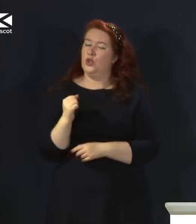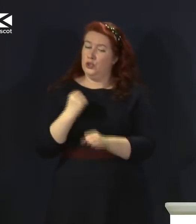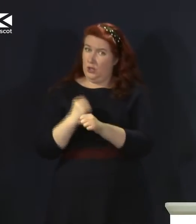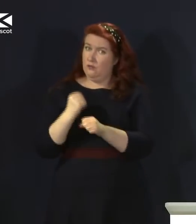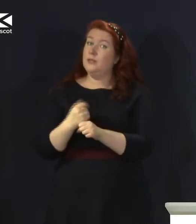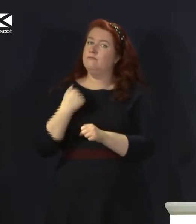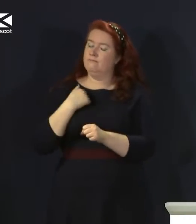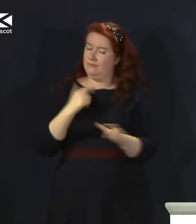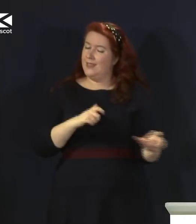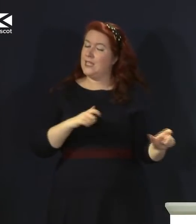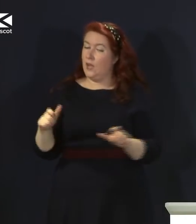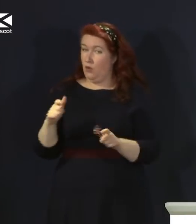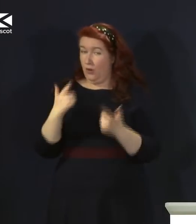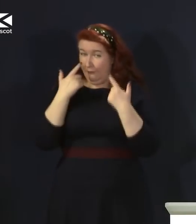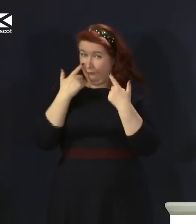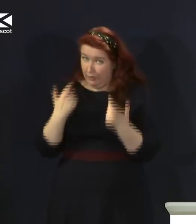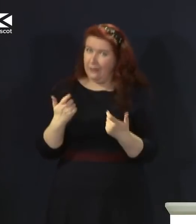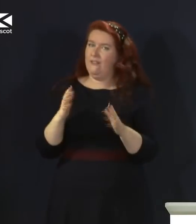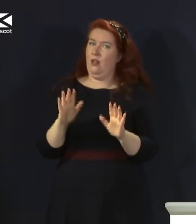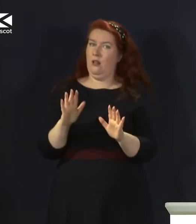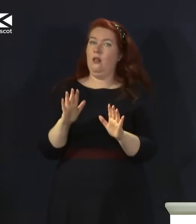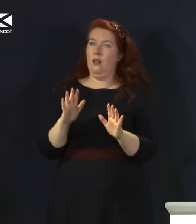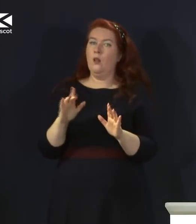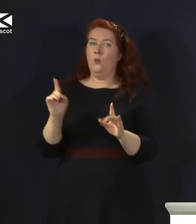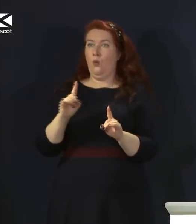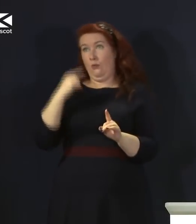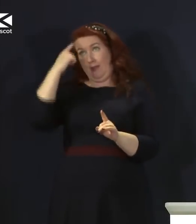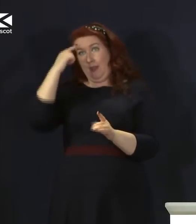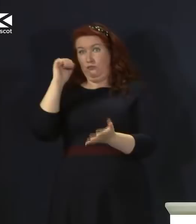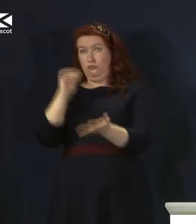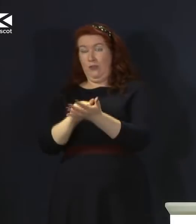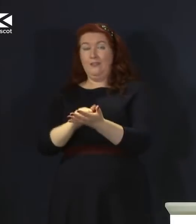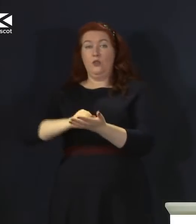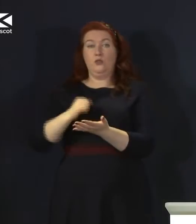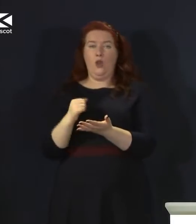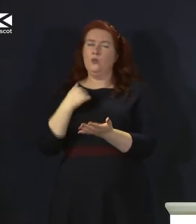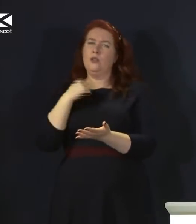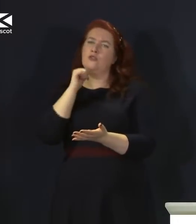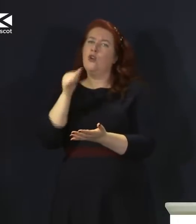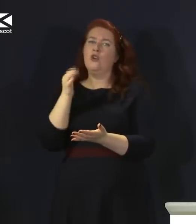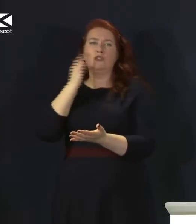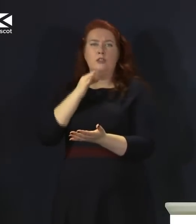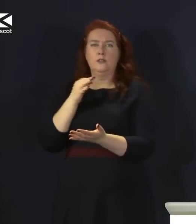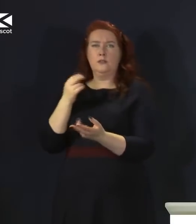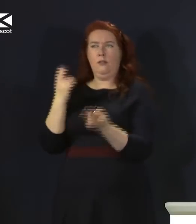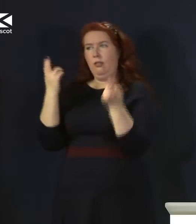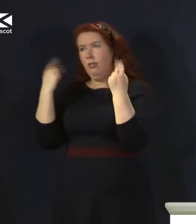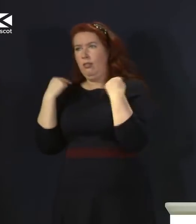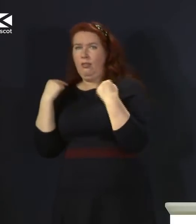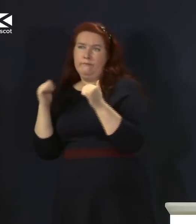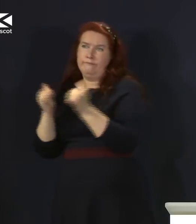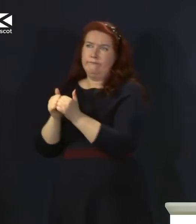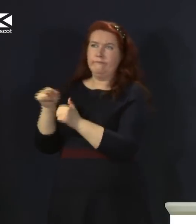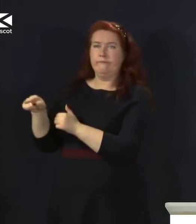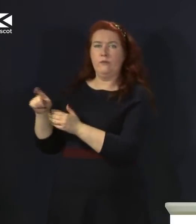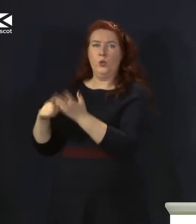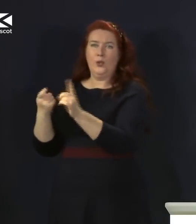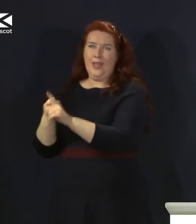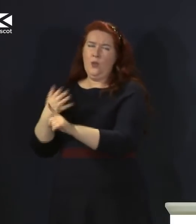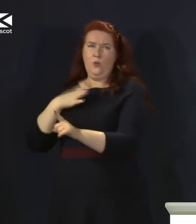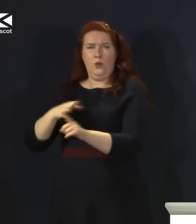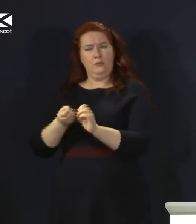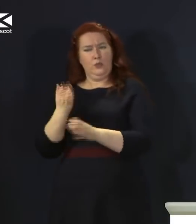Government will continue to take the decisions we consider to be right for Scotland. We will not sign up to decisions that might put our progress at